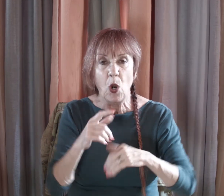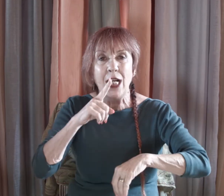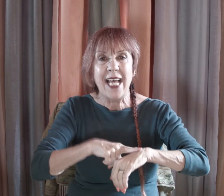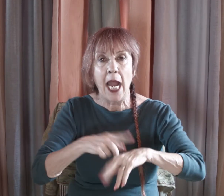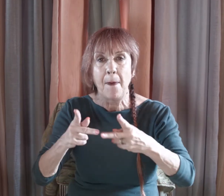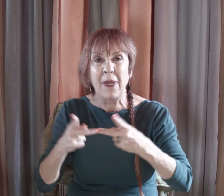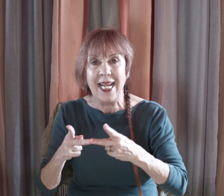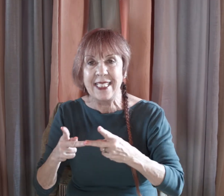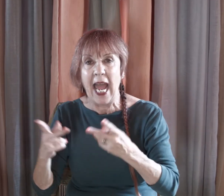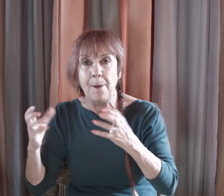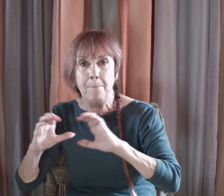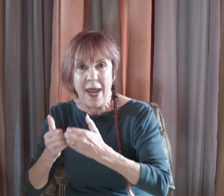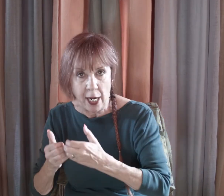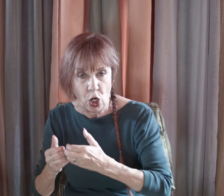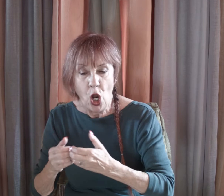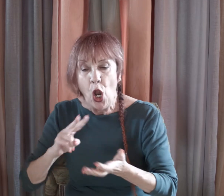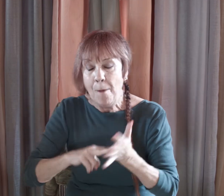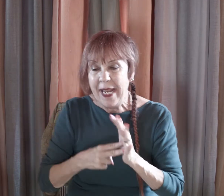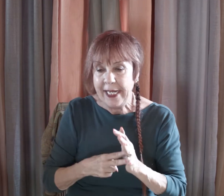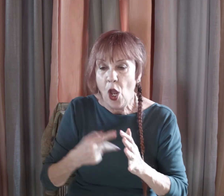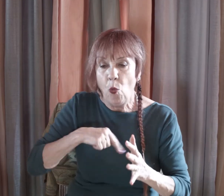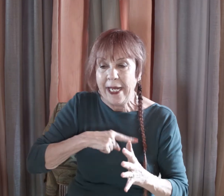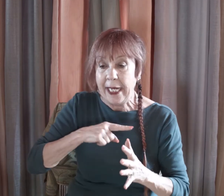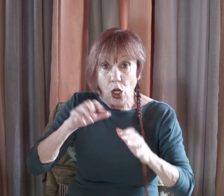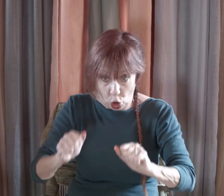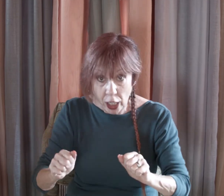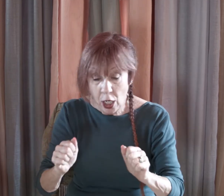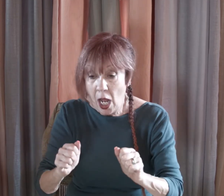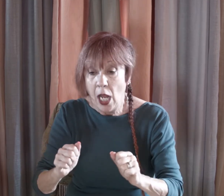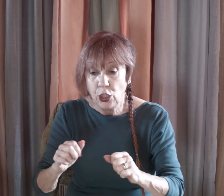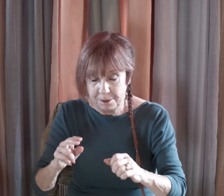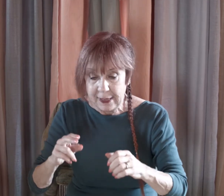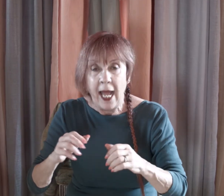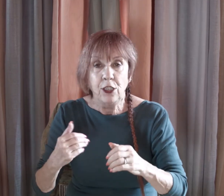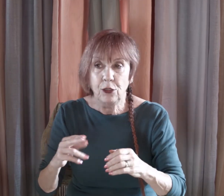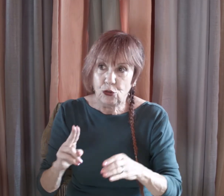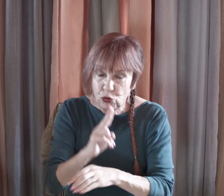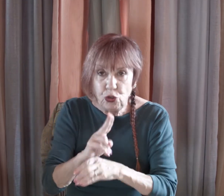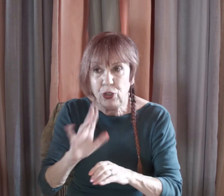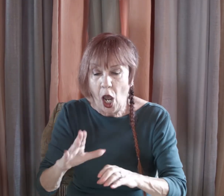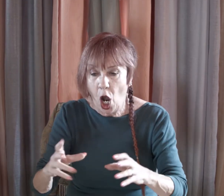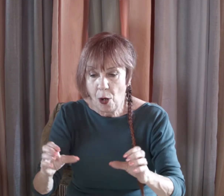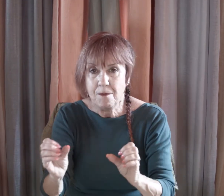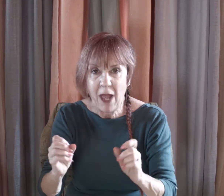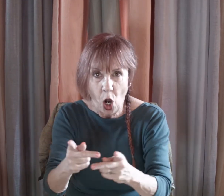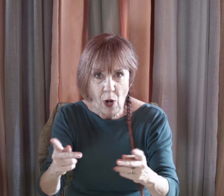disruptive, or in a place that disrupted classes. You couldn't be disruptive. You had to do it at lunch, or you had to do it before or after school,